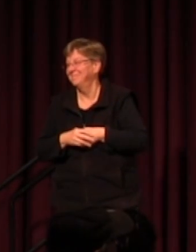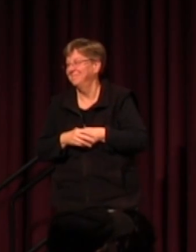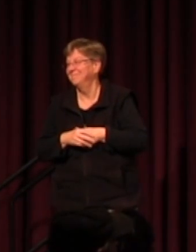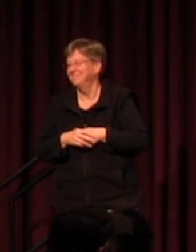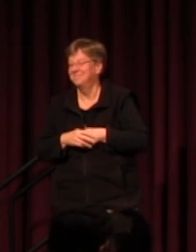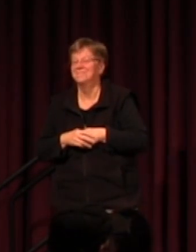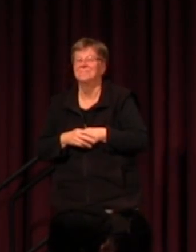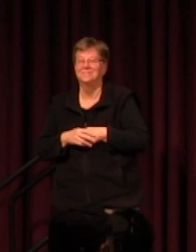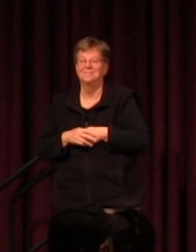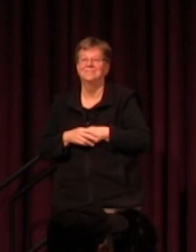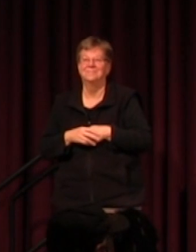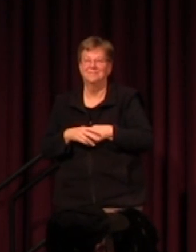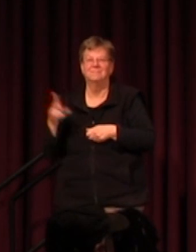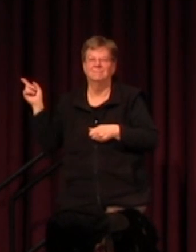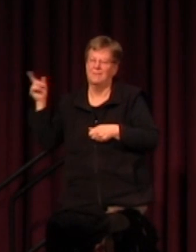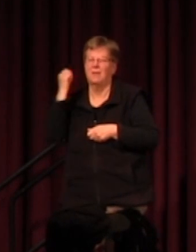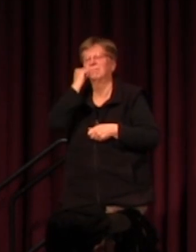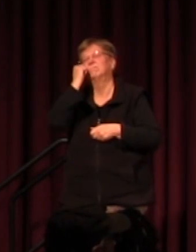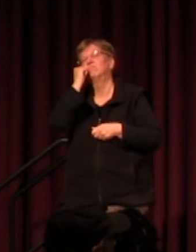is a common image.